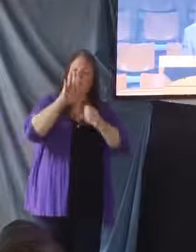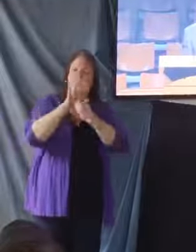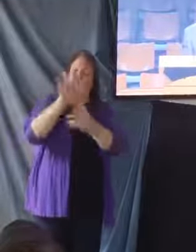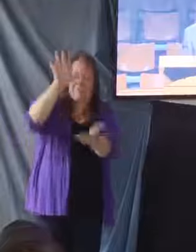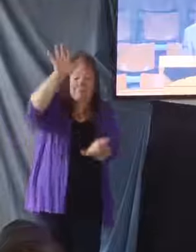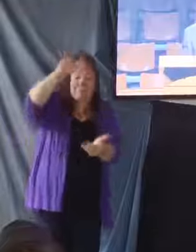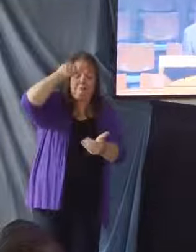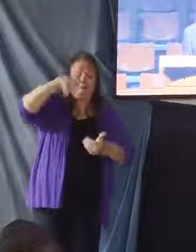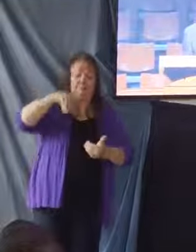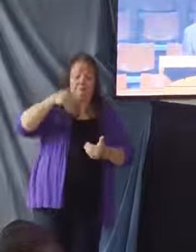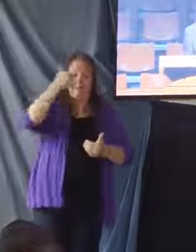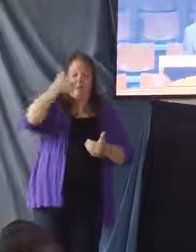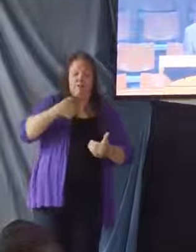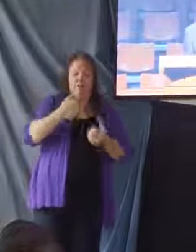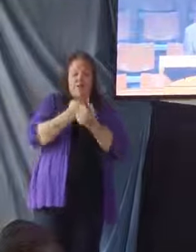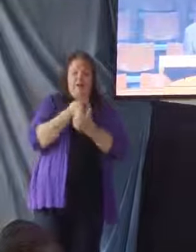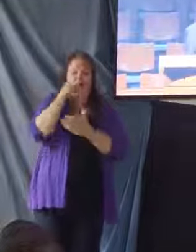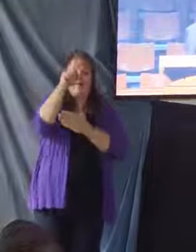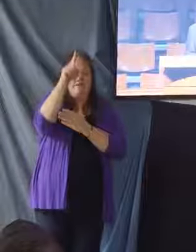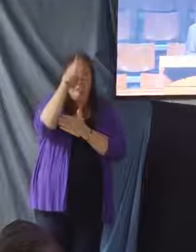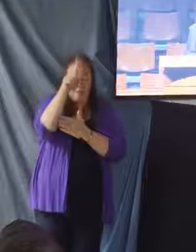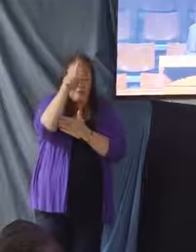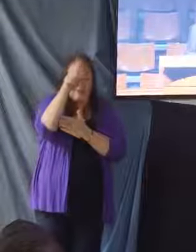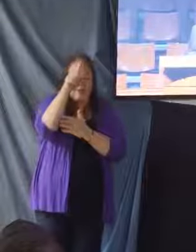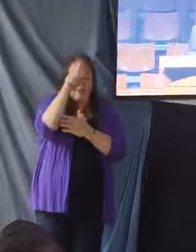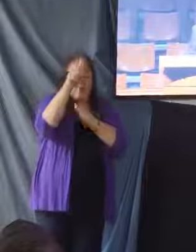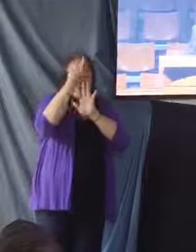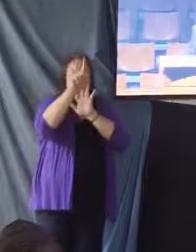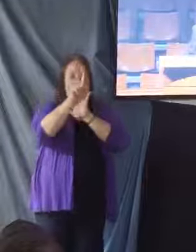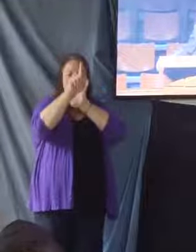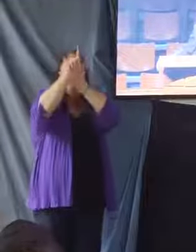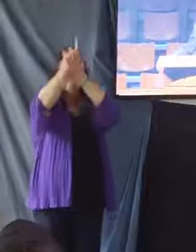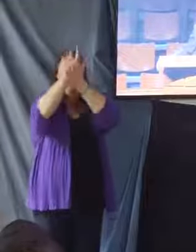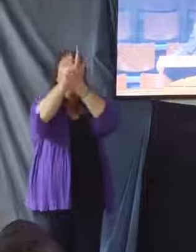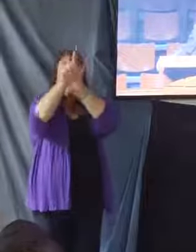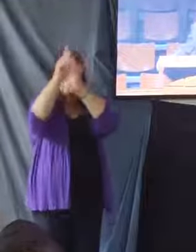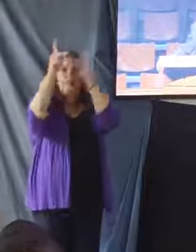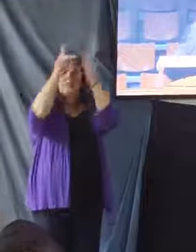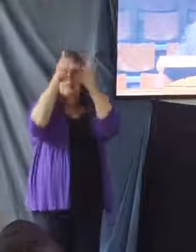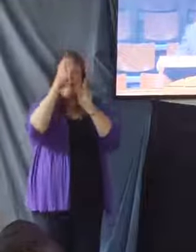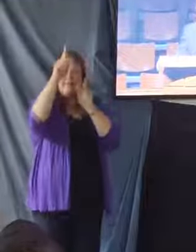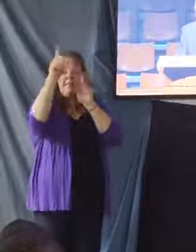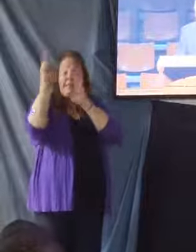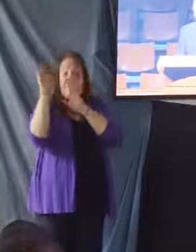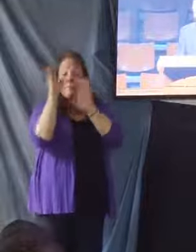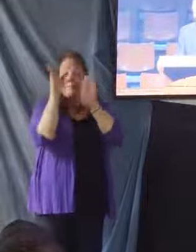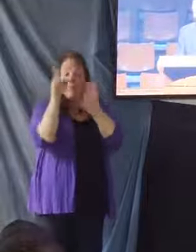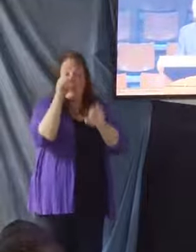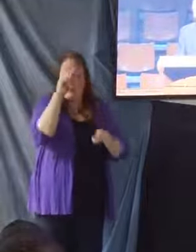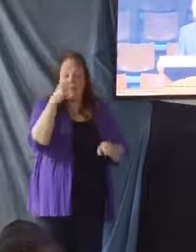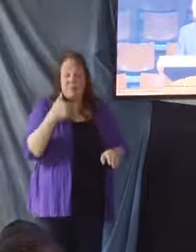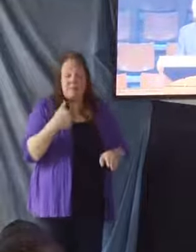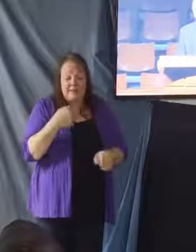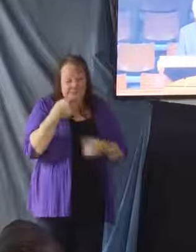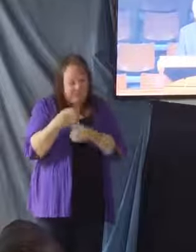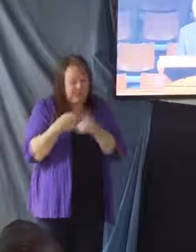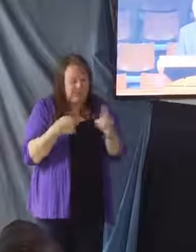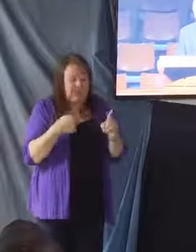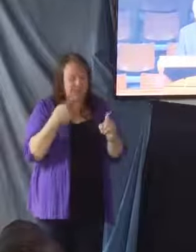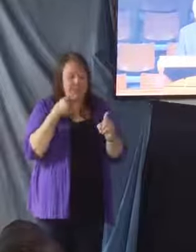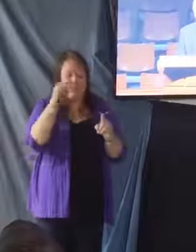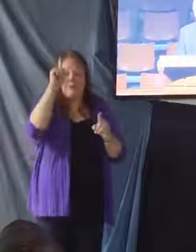Him. We will be taken to the places that He has prepared for us in the glory of